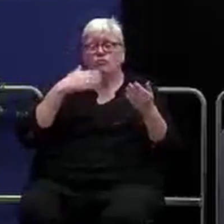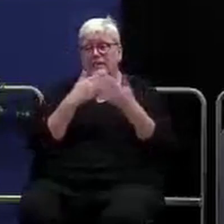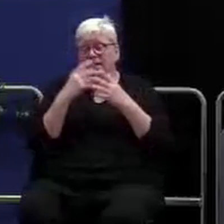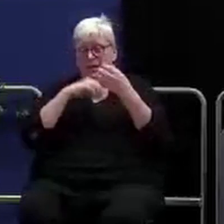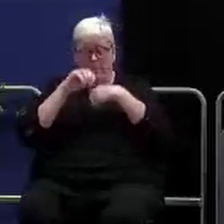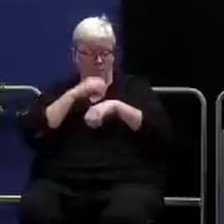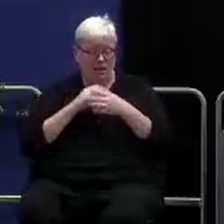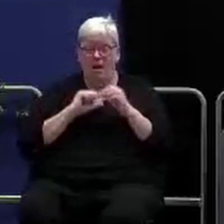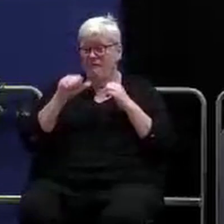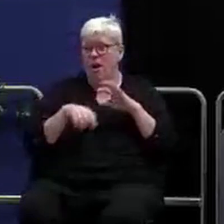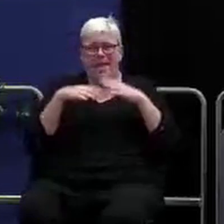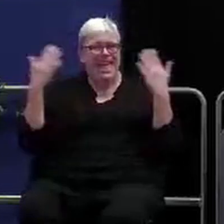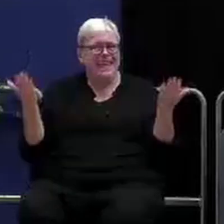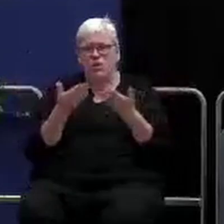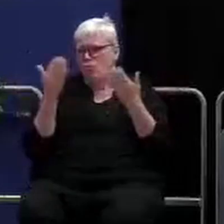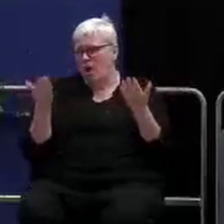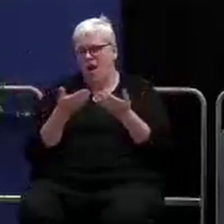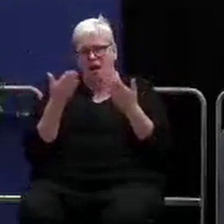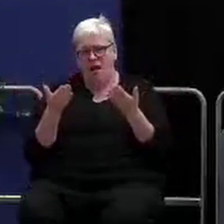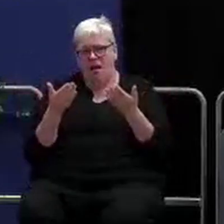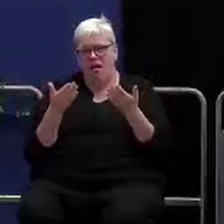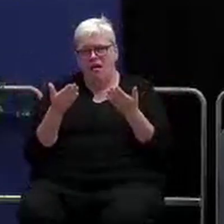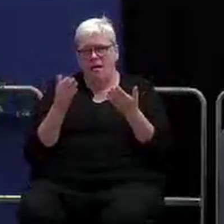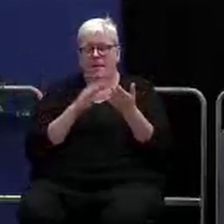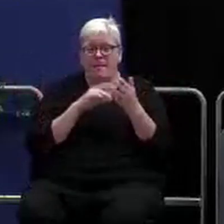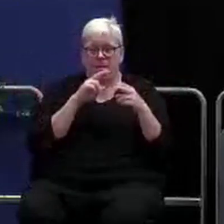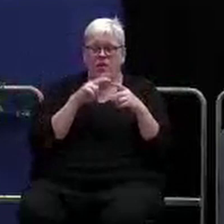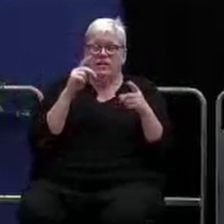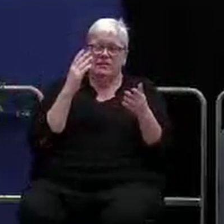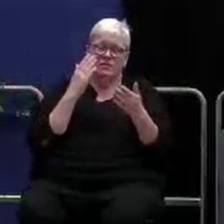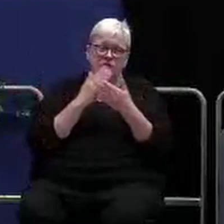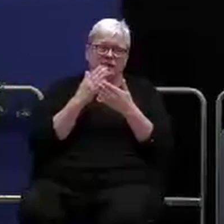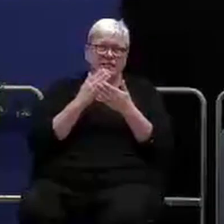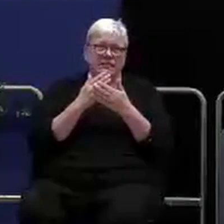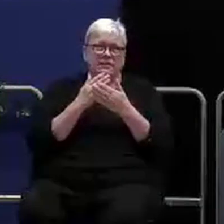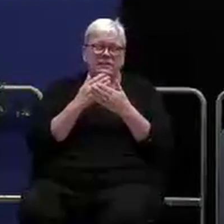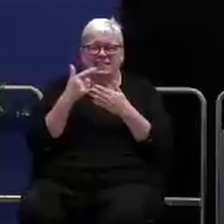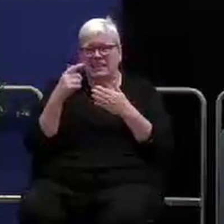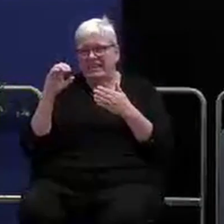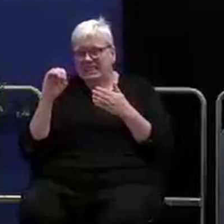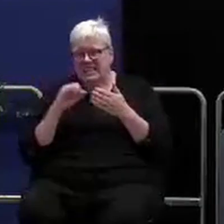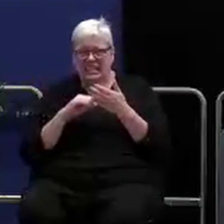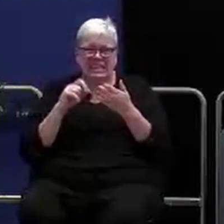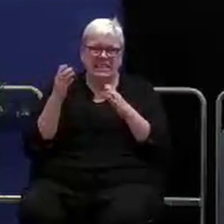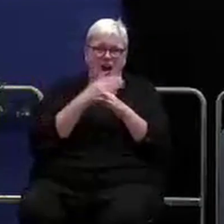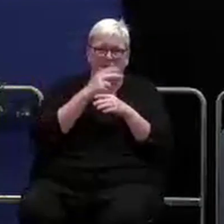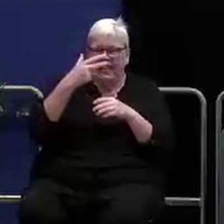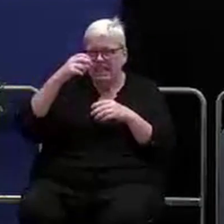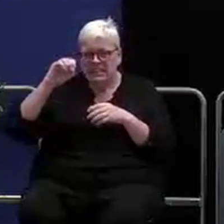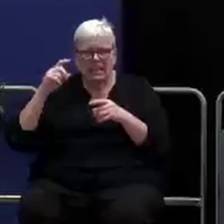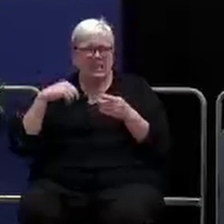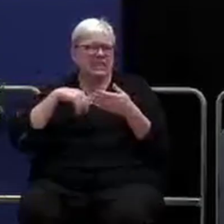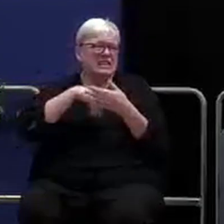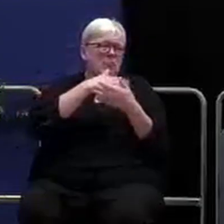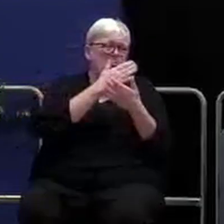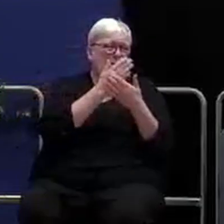farm anywhere was something that for my parents, I mean, my parents were this is the 70s, early 80s. It is part of a sort